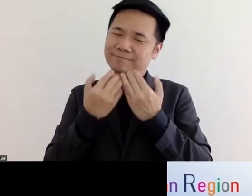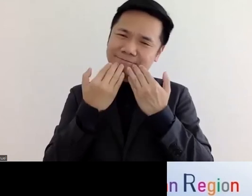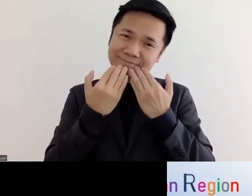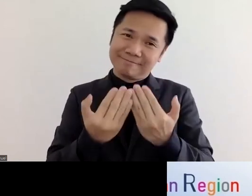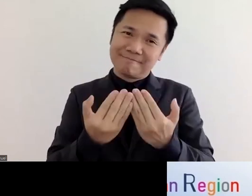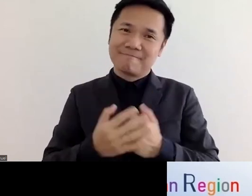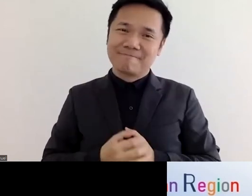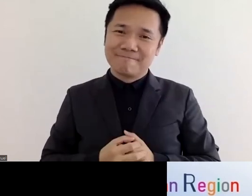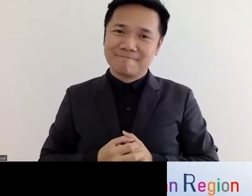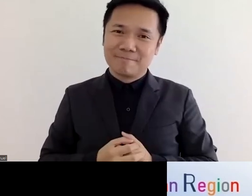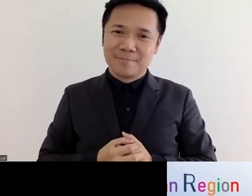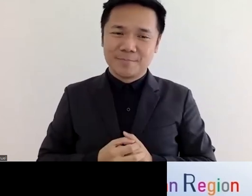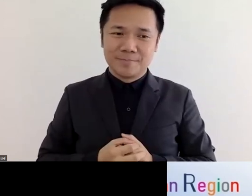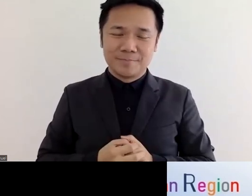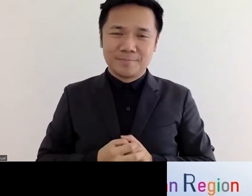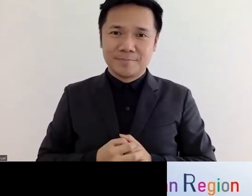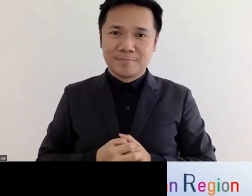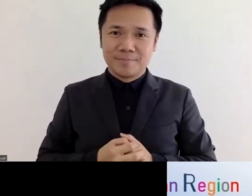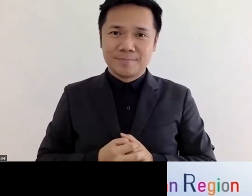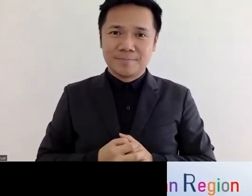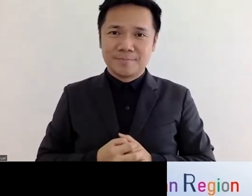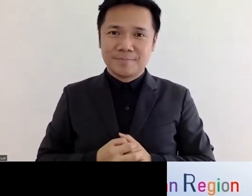my training